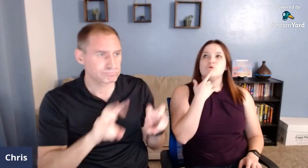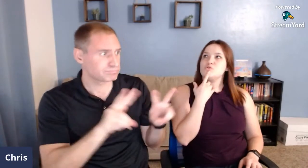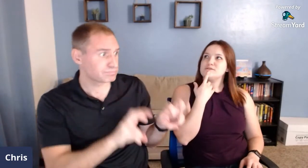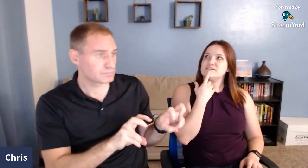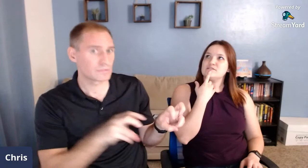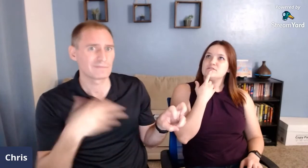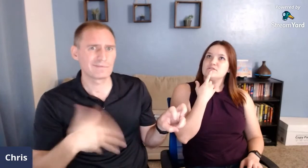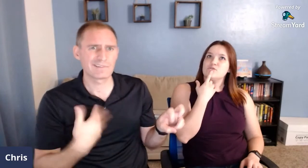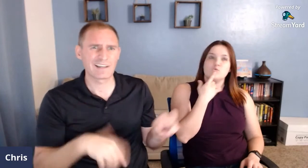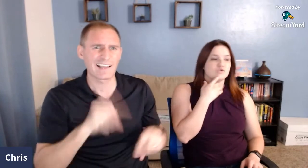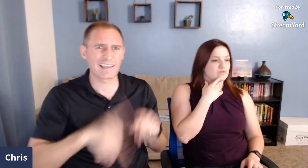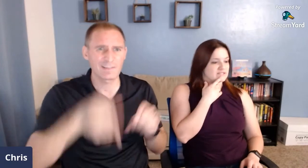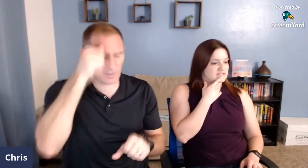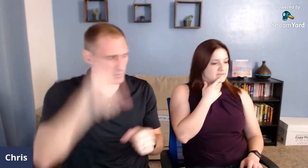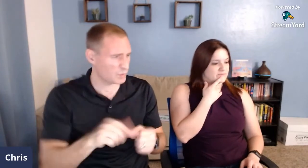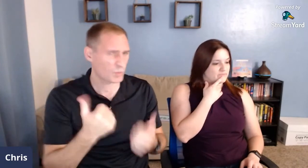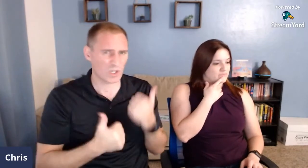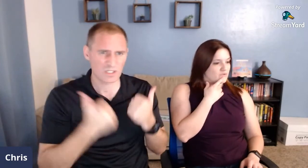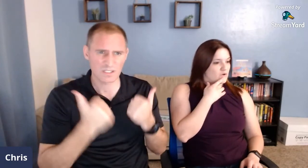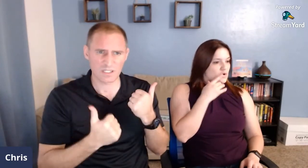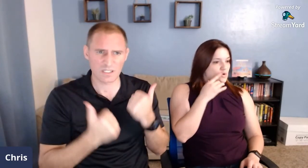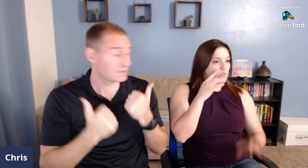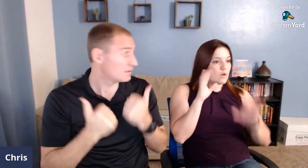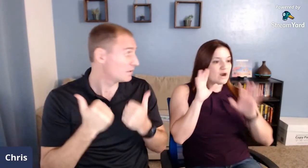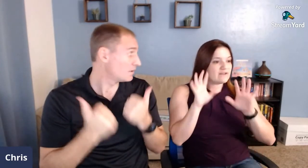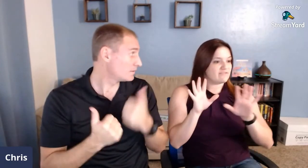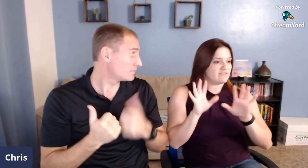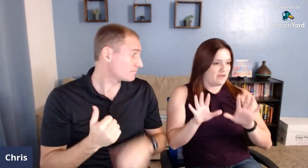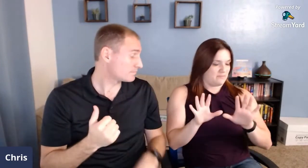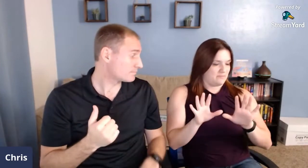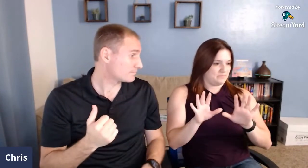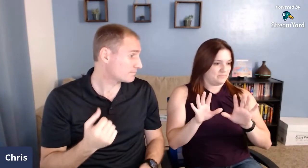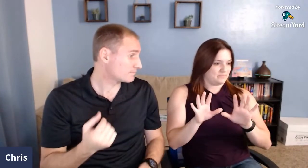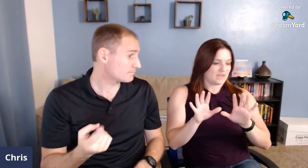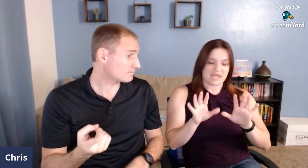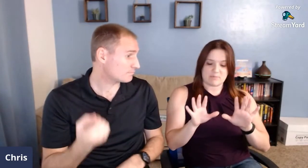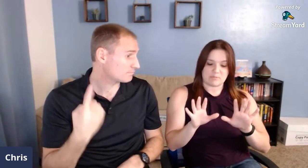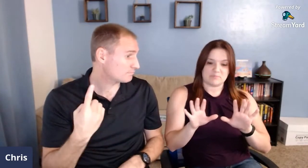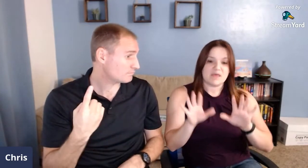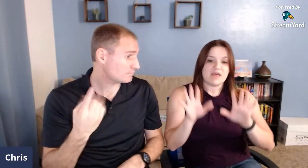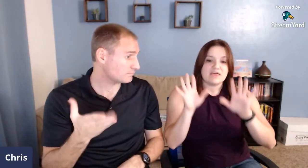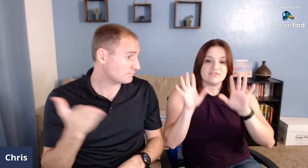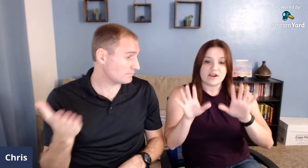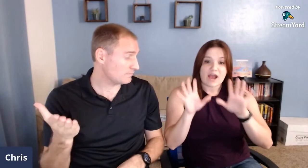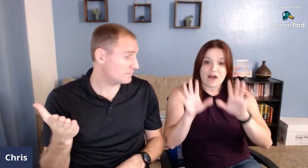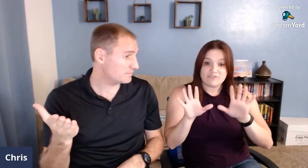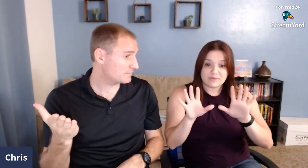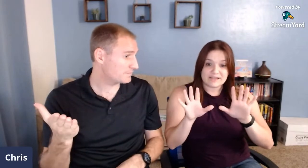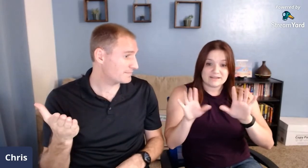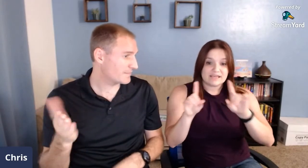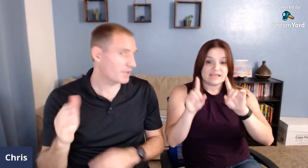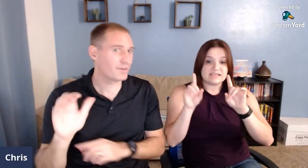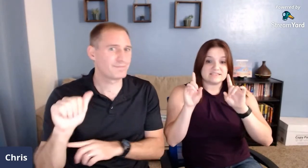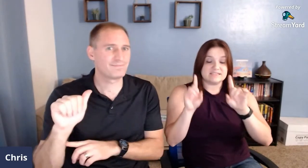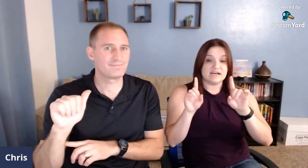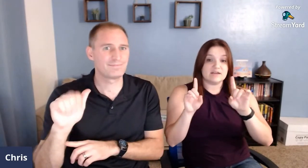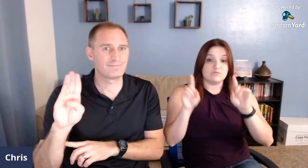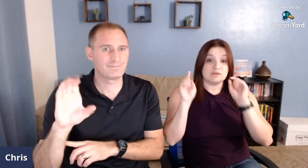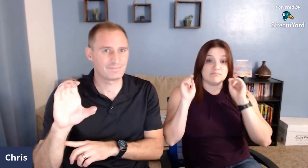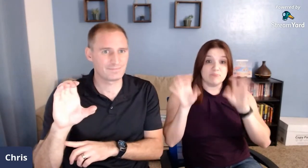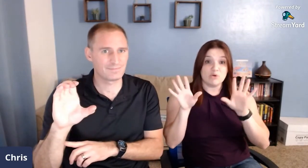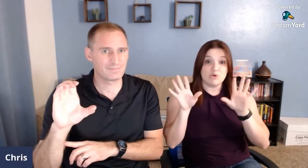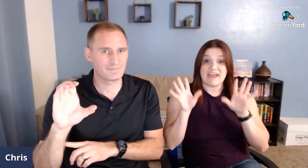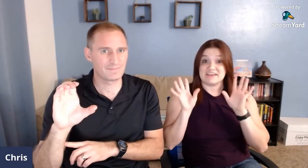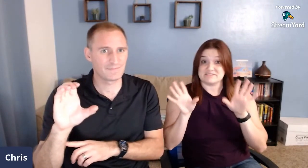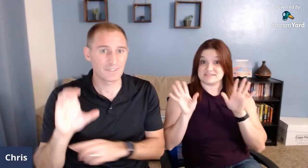remember. Who is it? Which one is it? One of them, I can't remember. Their alphabet is